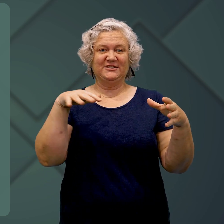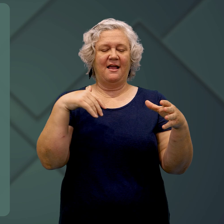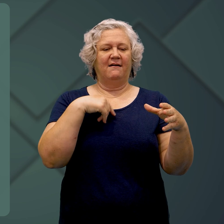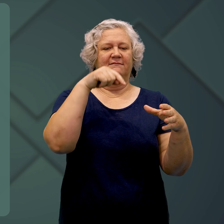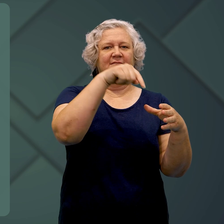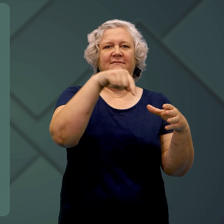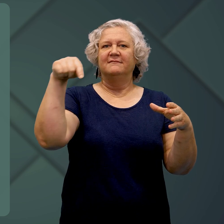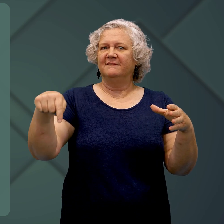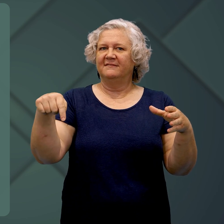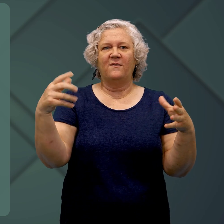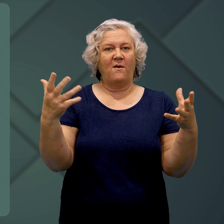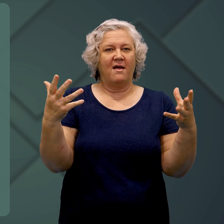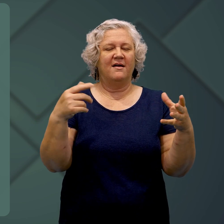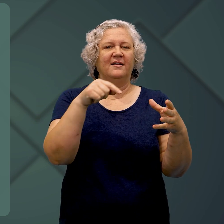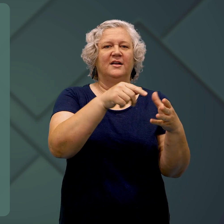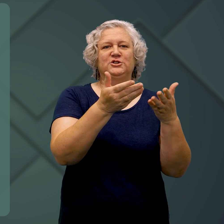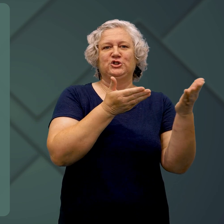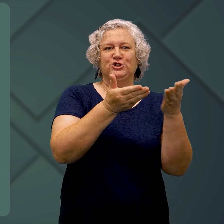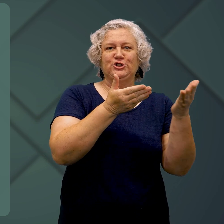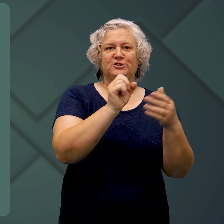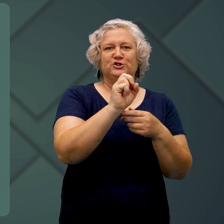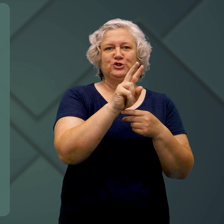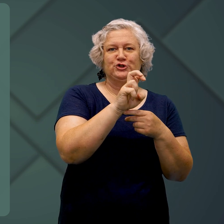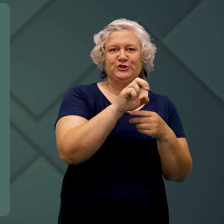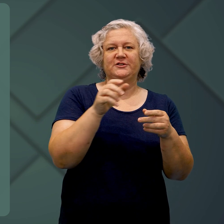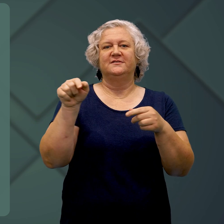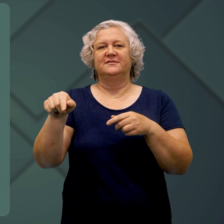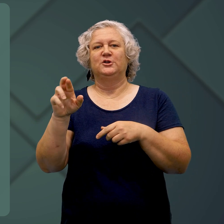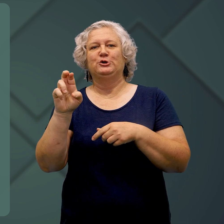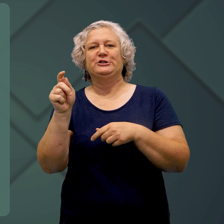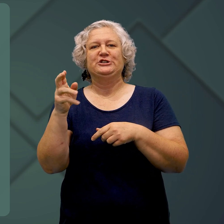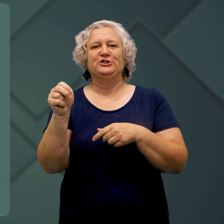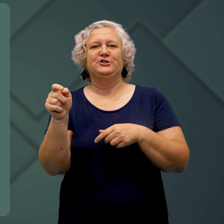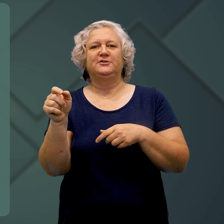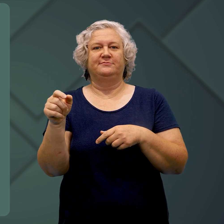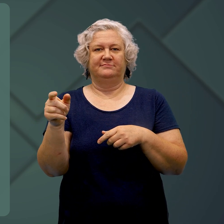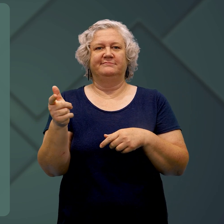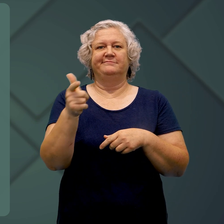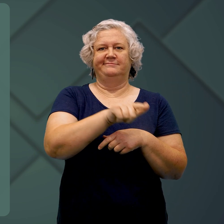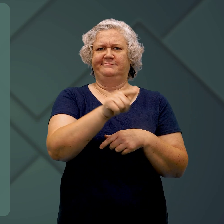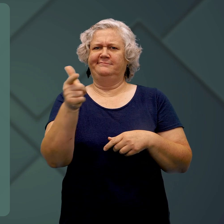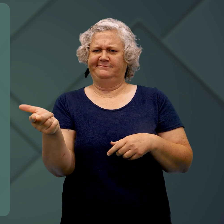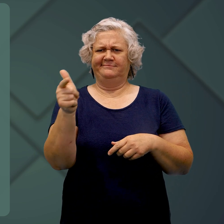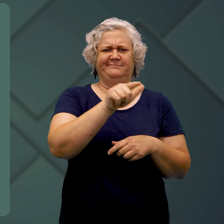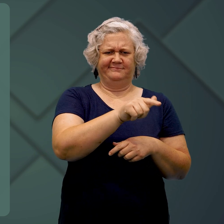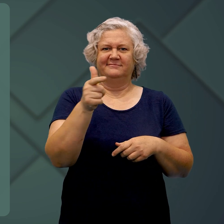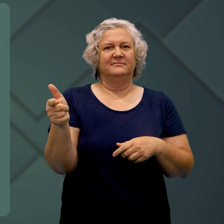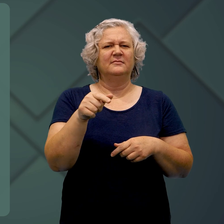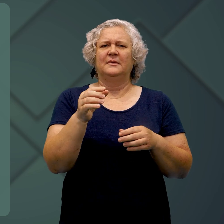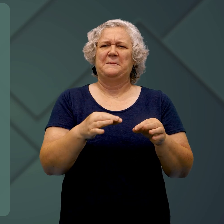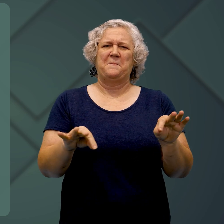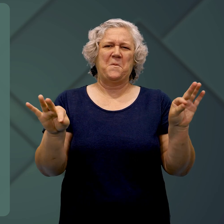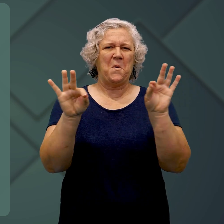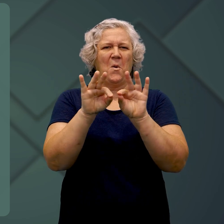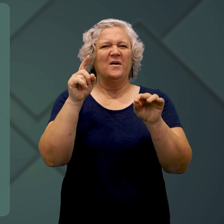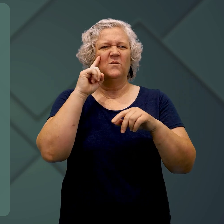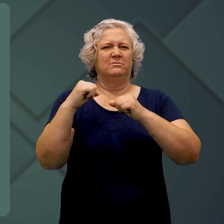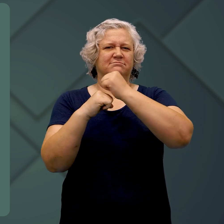Interactions have 2 parts. There's serve and there's return. That serve and return turn-taking is the foundation